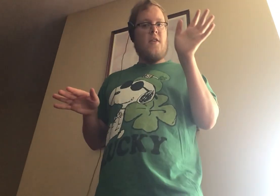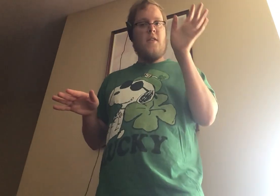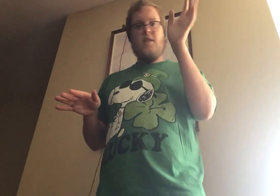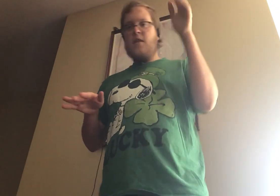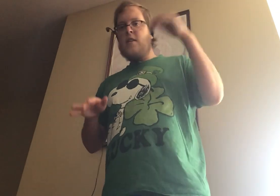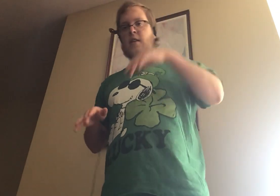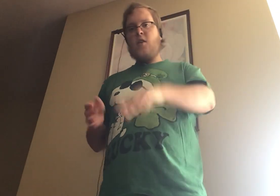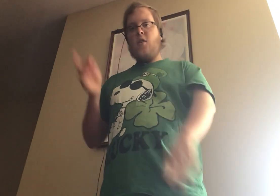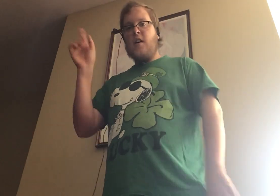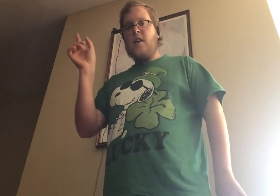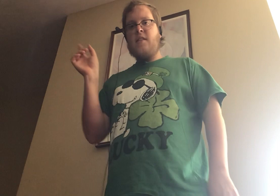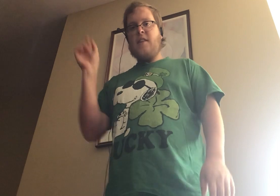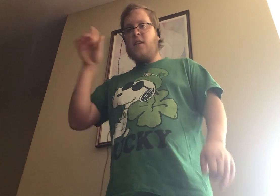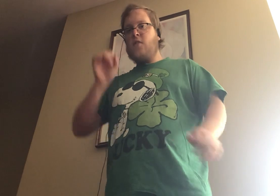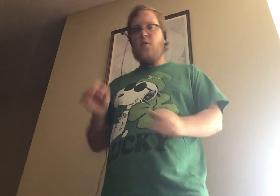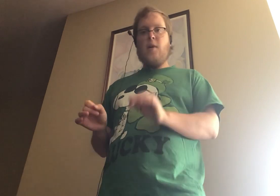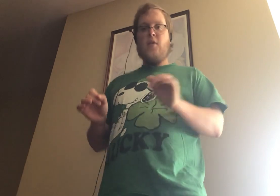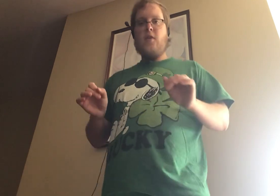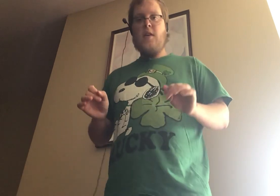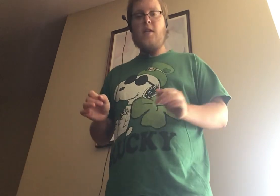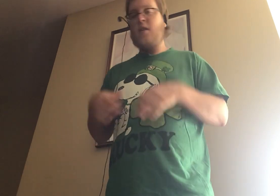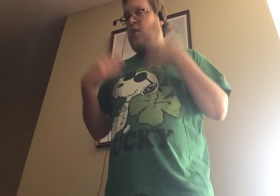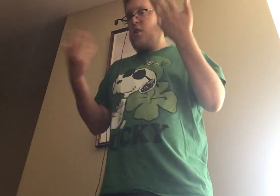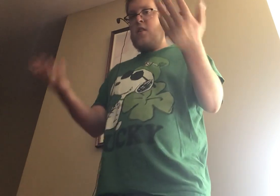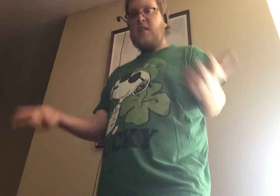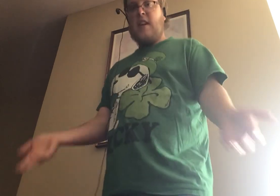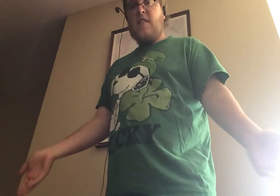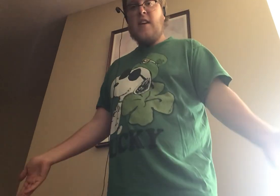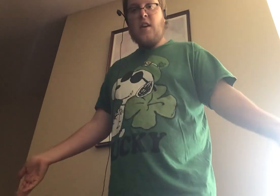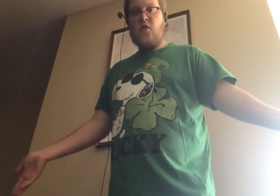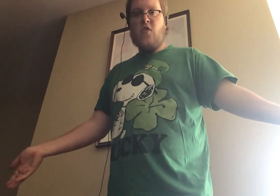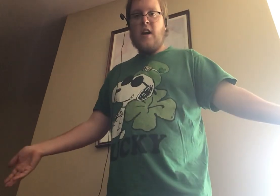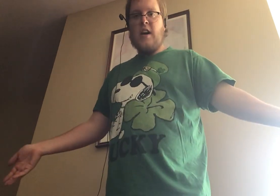Later on down the road Just give it a try